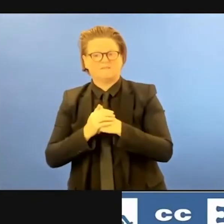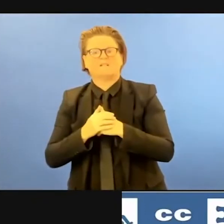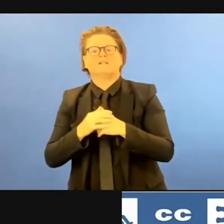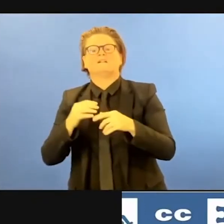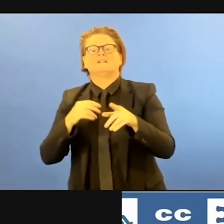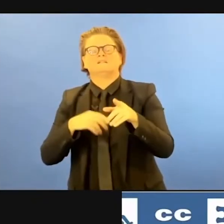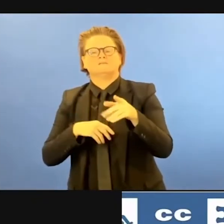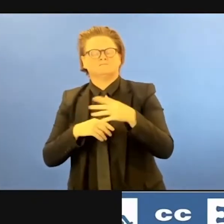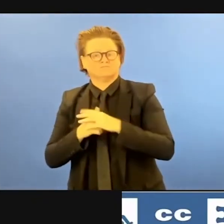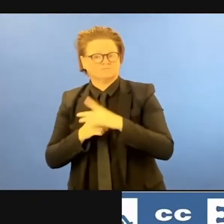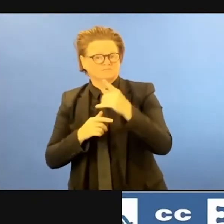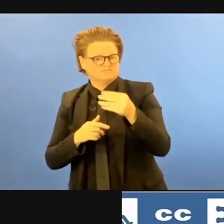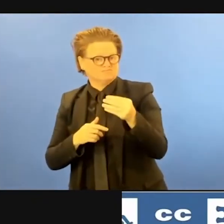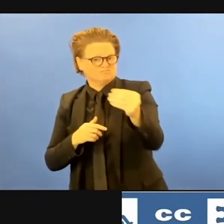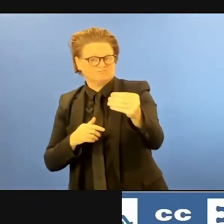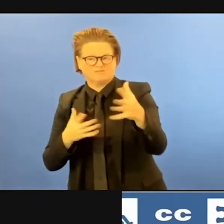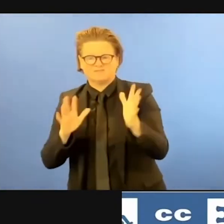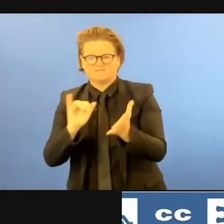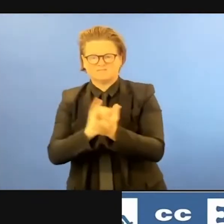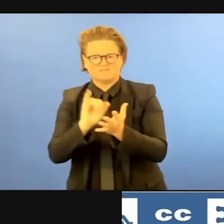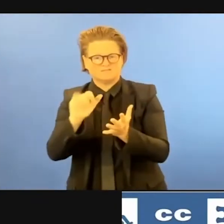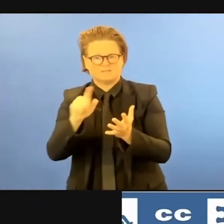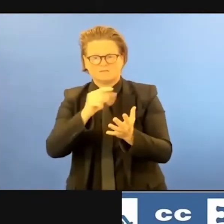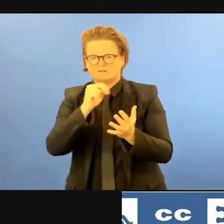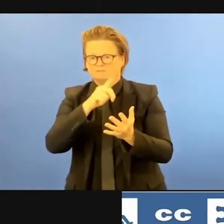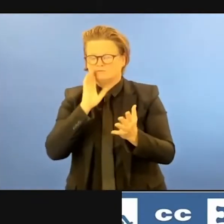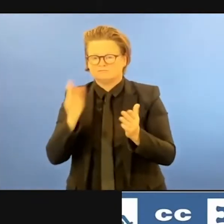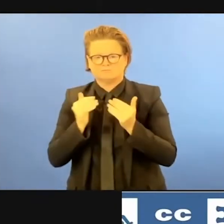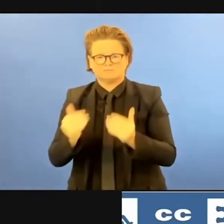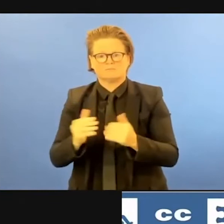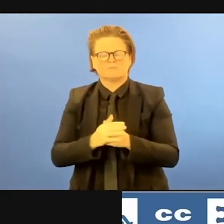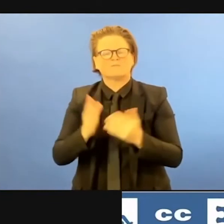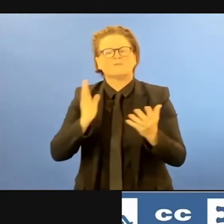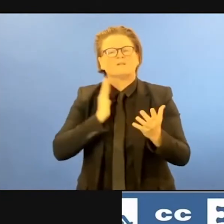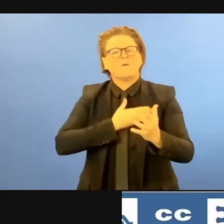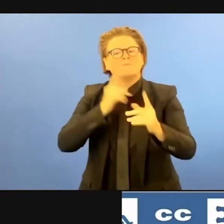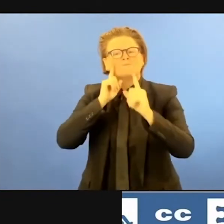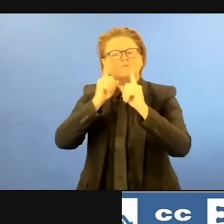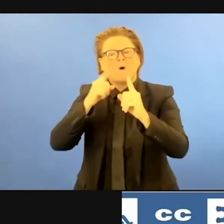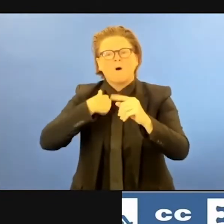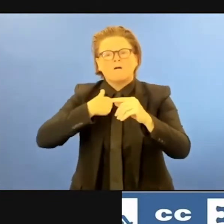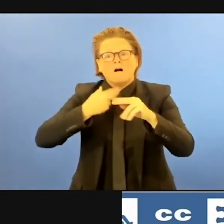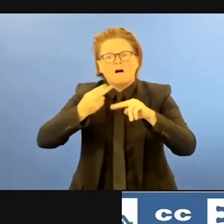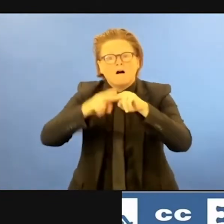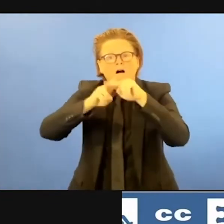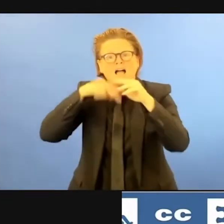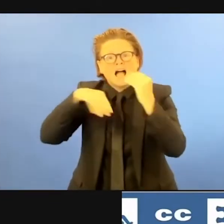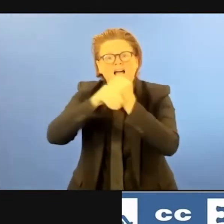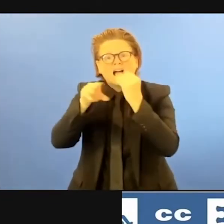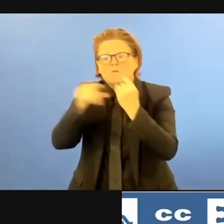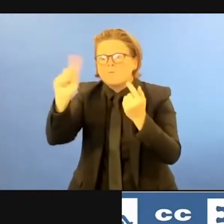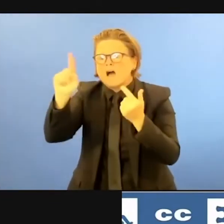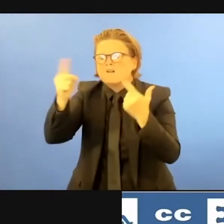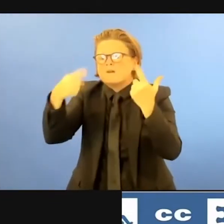want to create more barriers for you in needing to